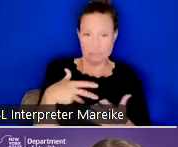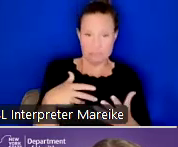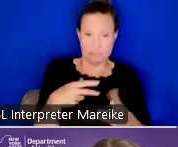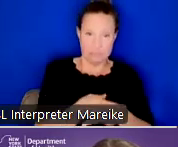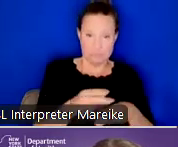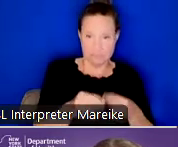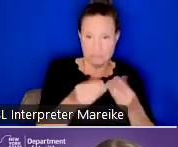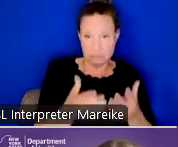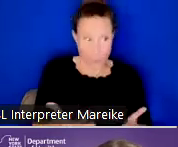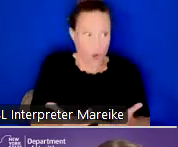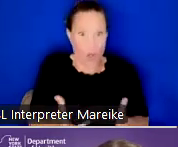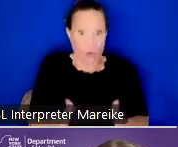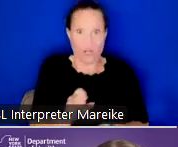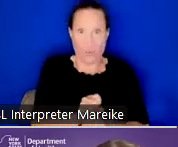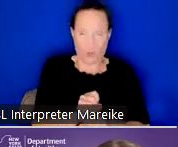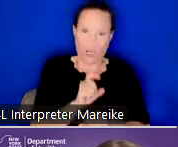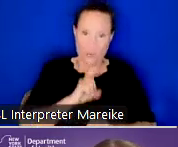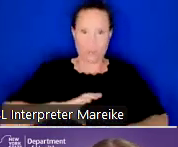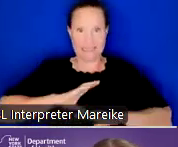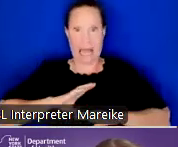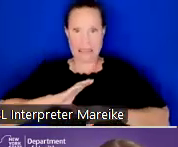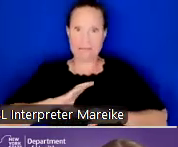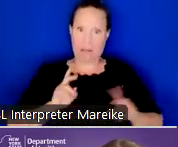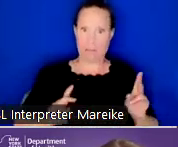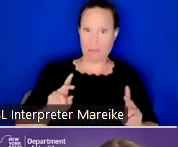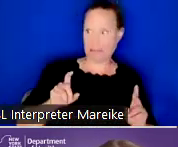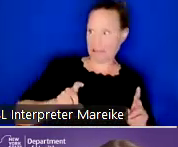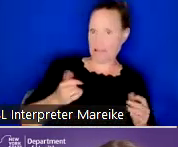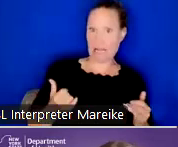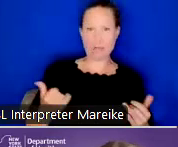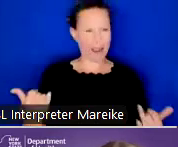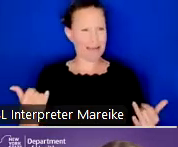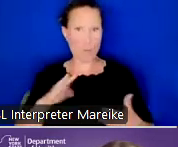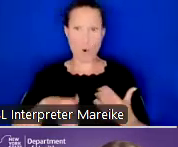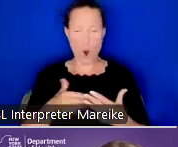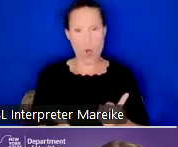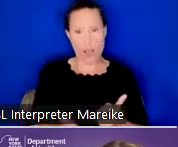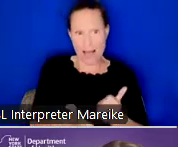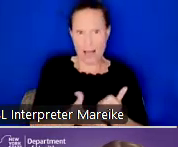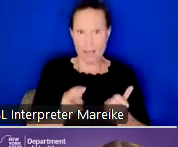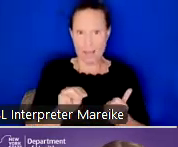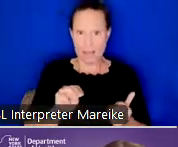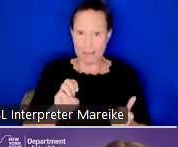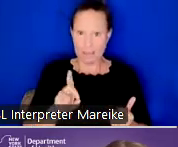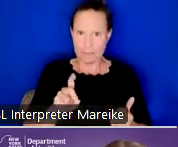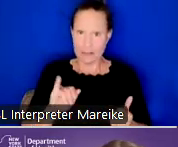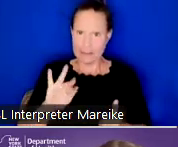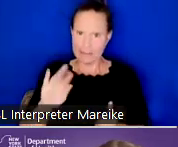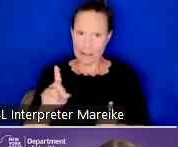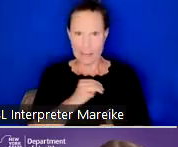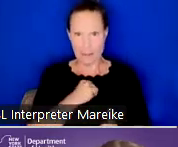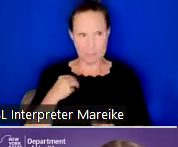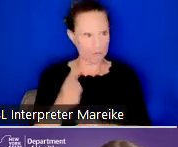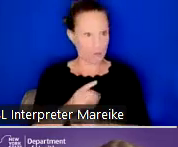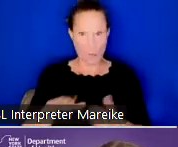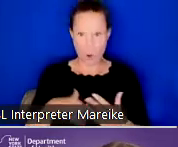social care needs today, right? Right now, we are all helping Medicaid members, right? We're all delivering some type